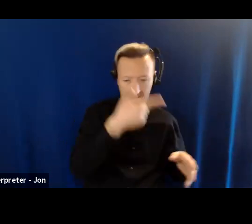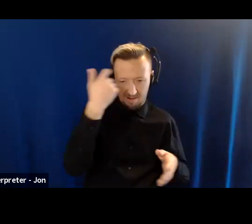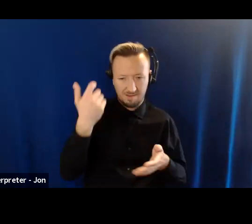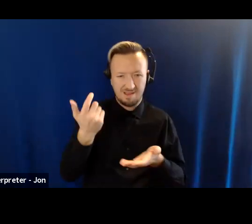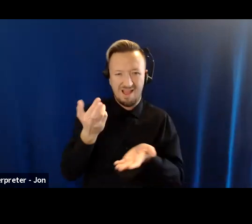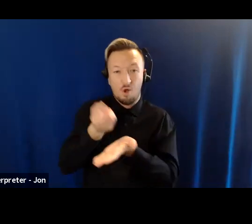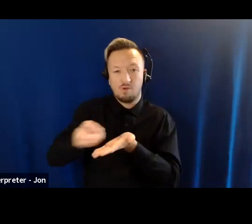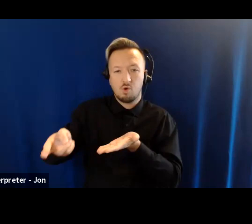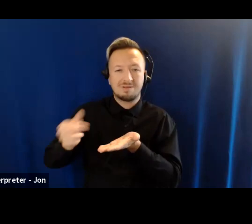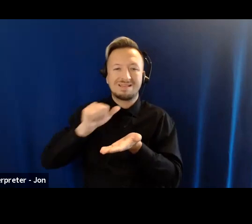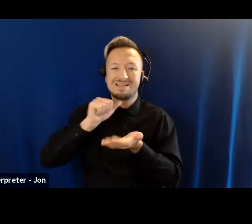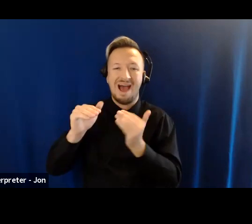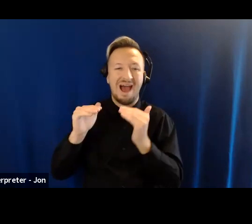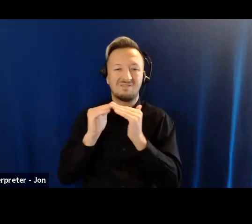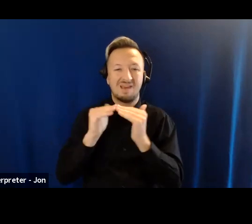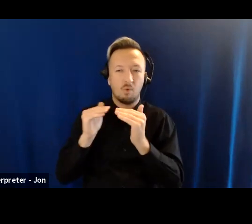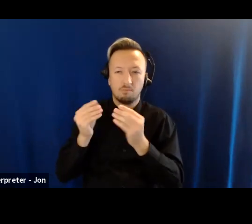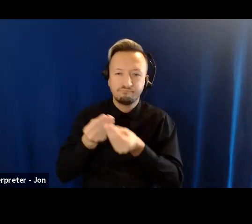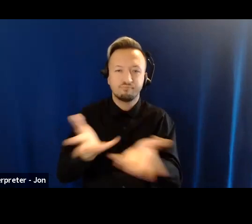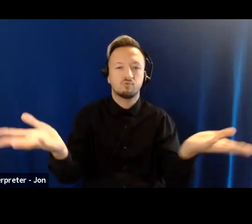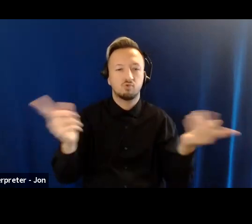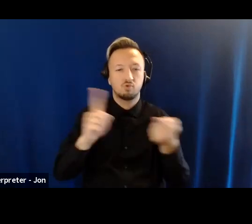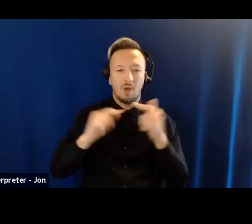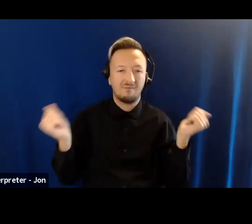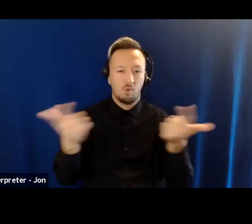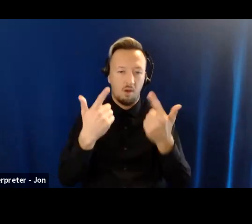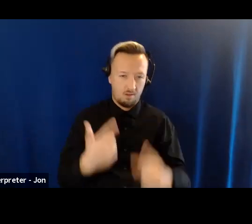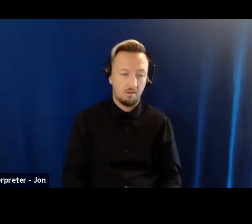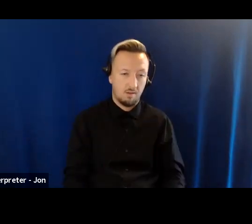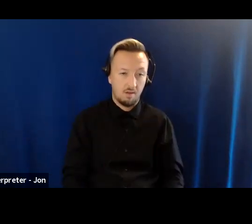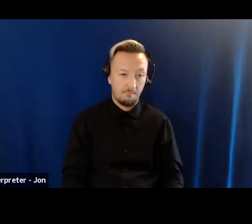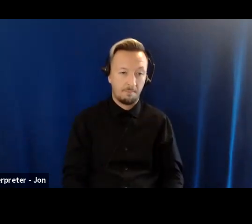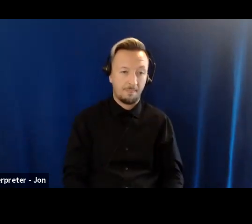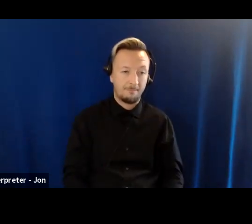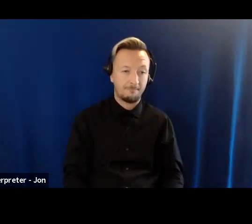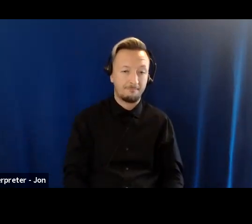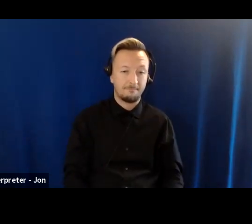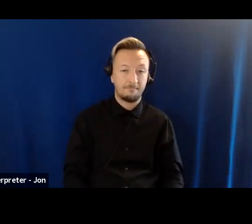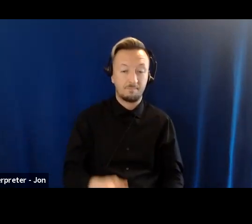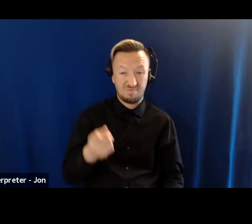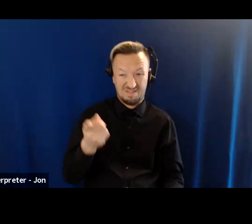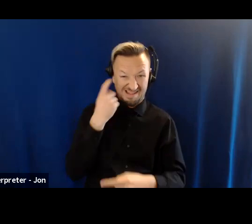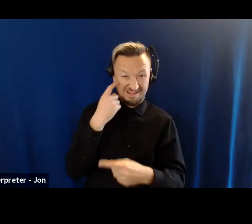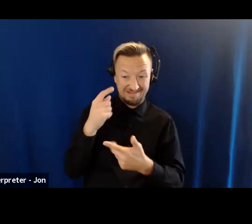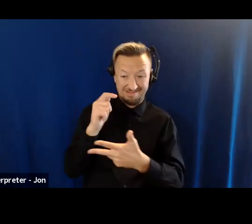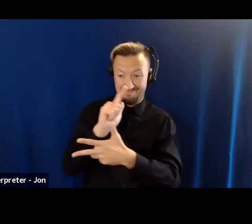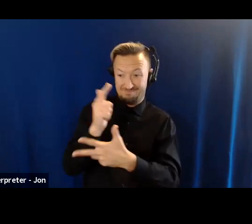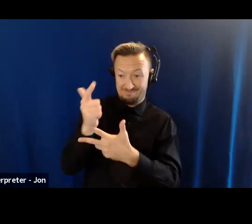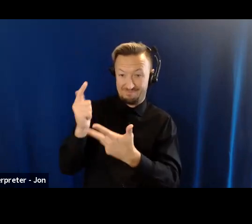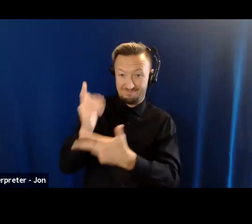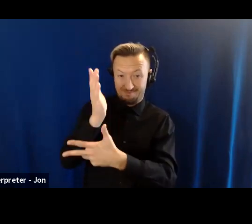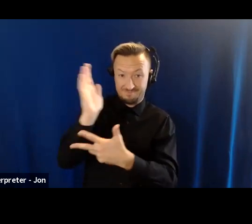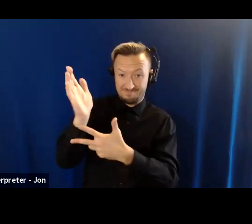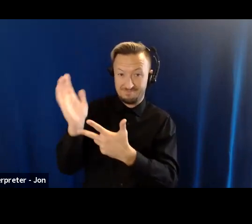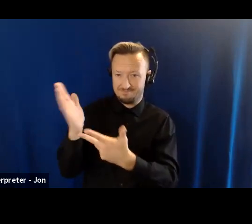equally available and accessible for our whole community. So I want to thank our first few panelists for really